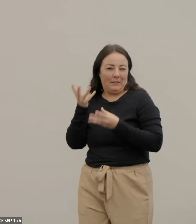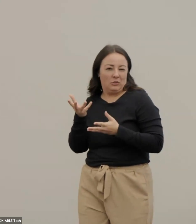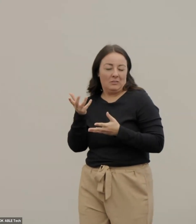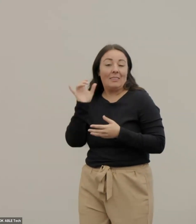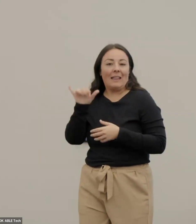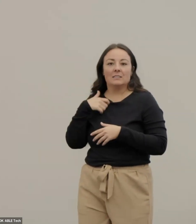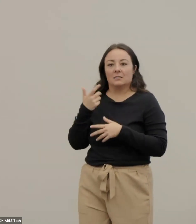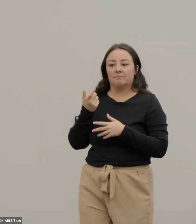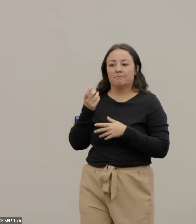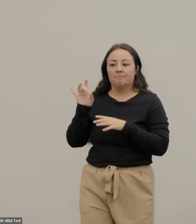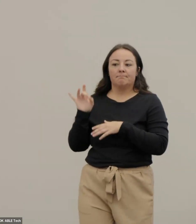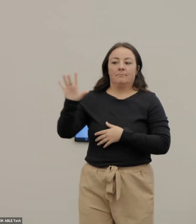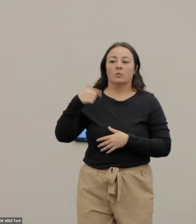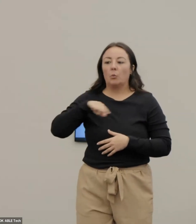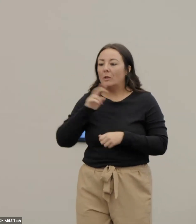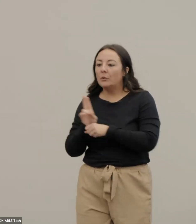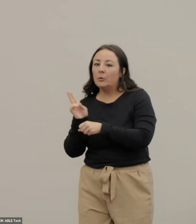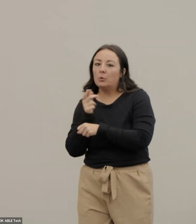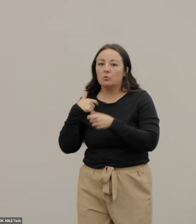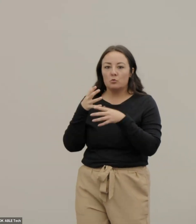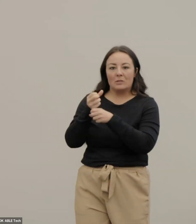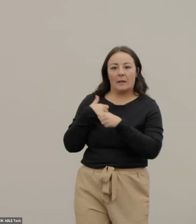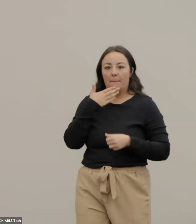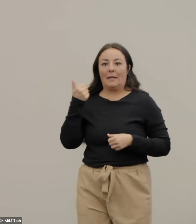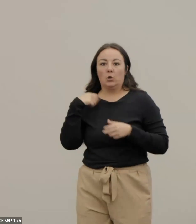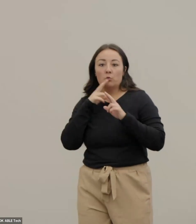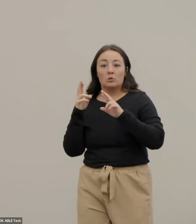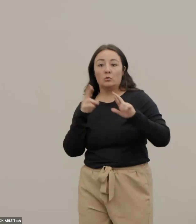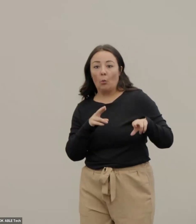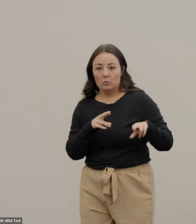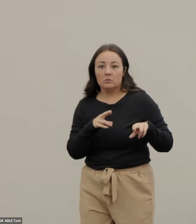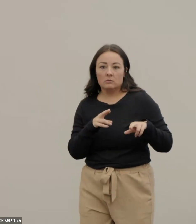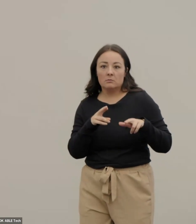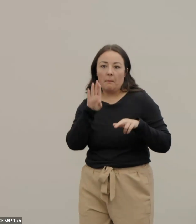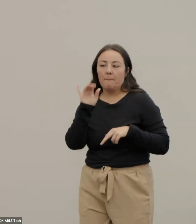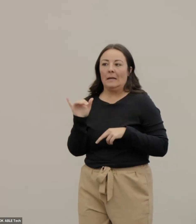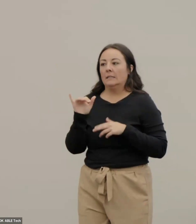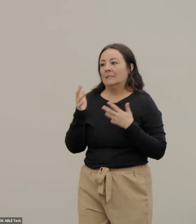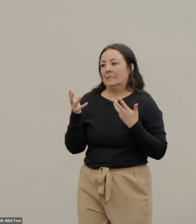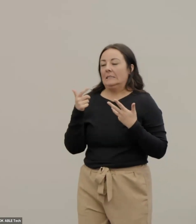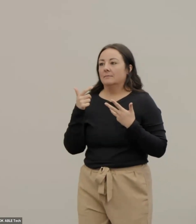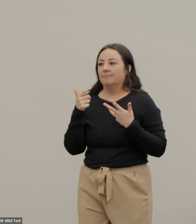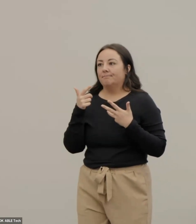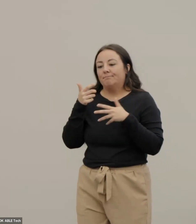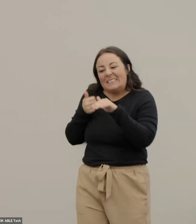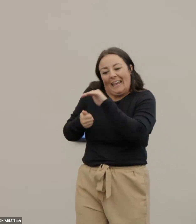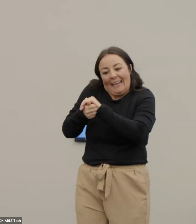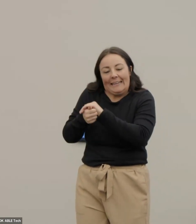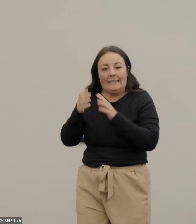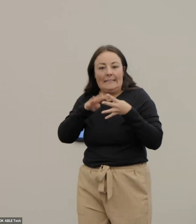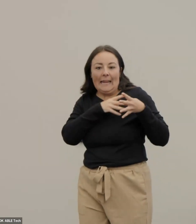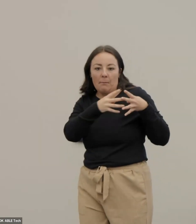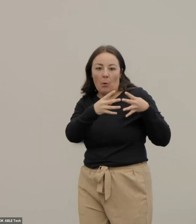use that we can kind of achieve a better result by kind of putting a hidden table behind that